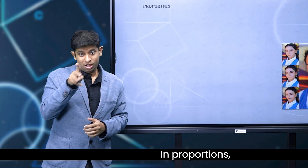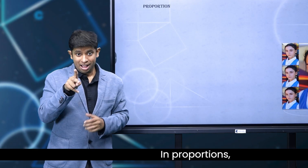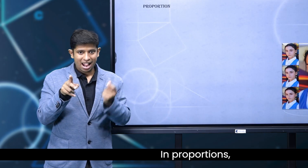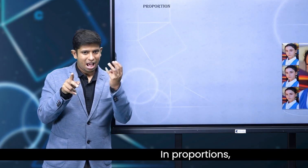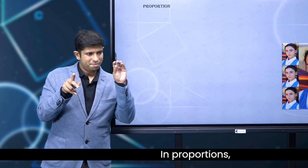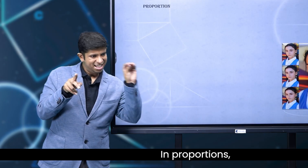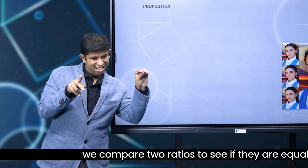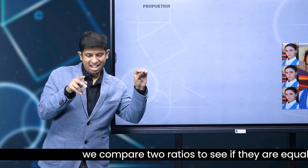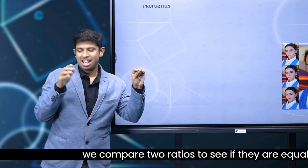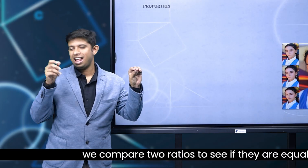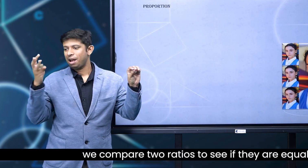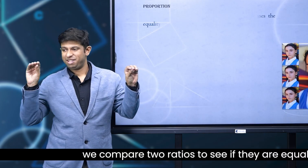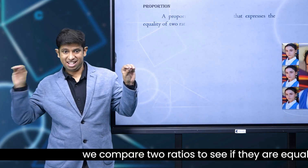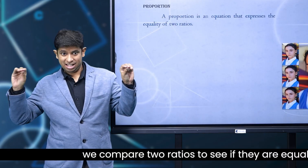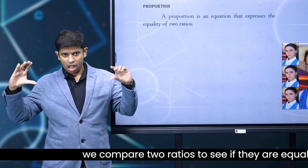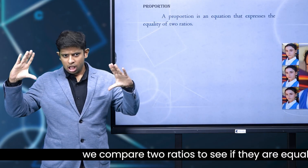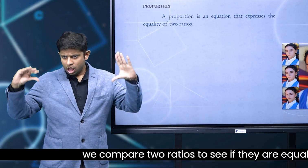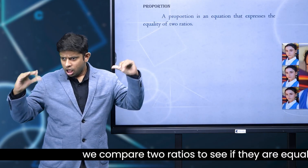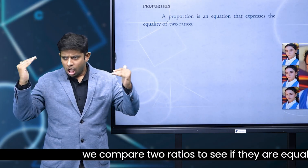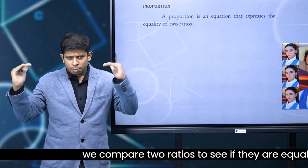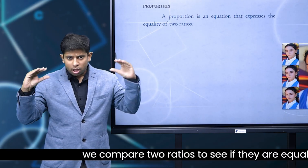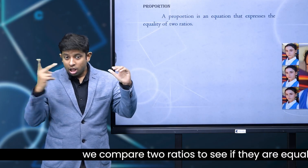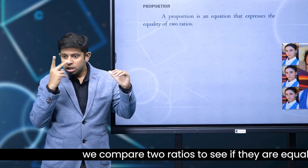In proportions, we compare two ratios to see if they are equal.